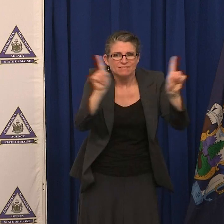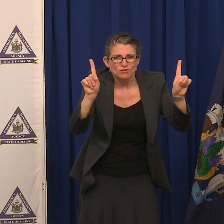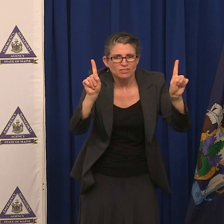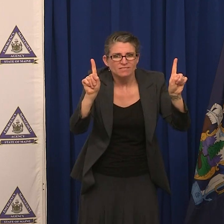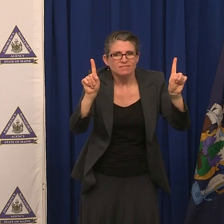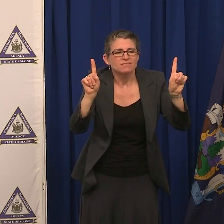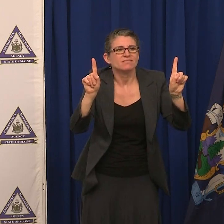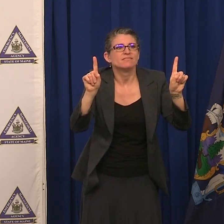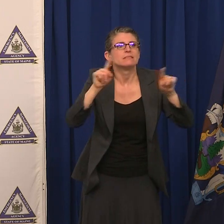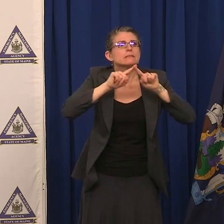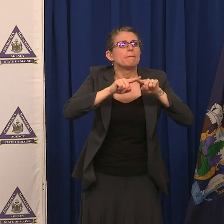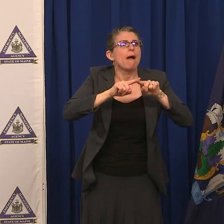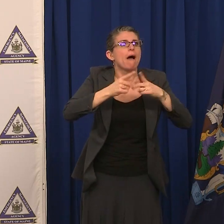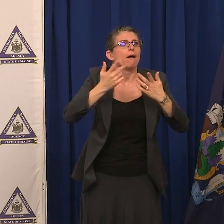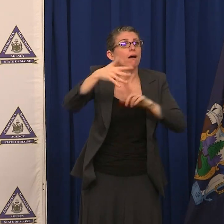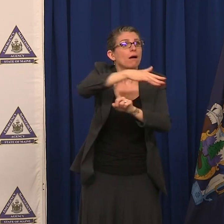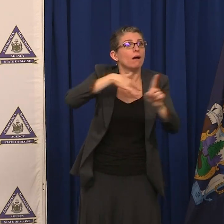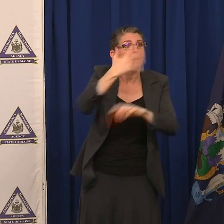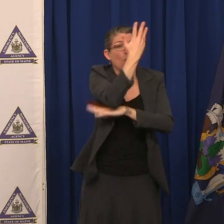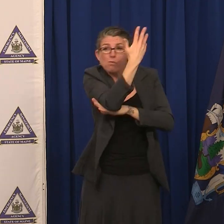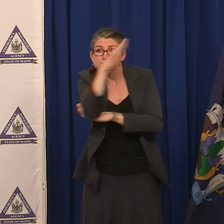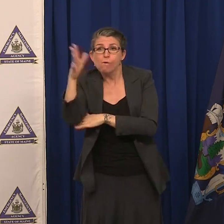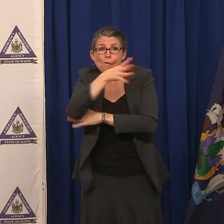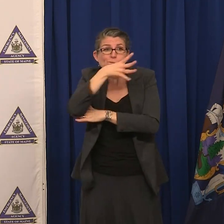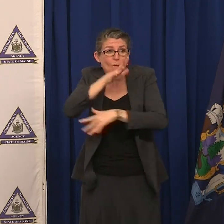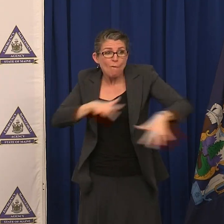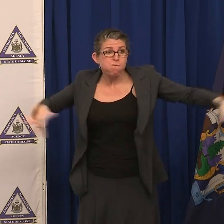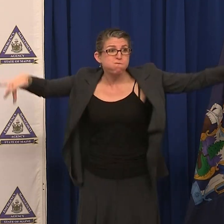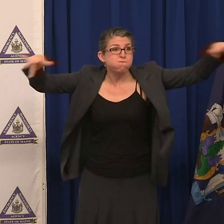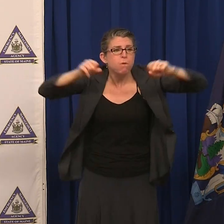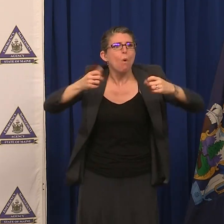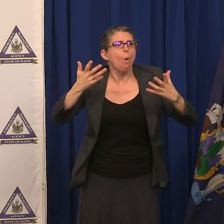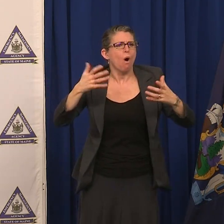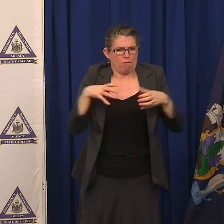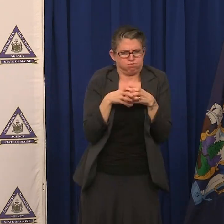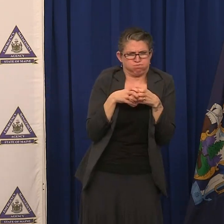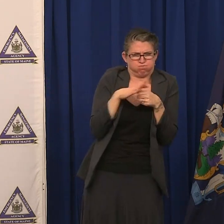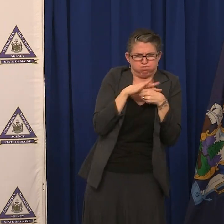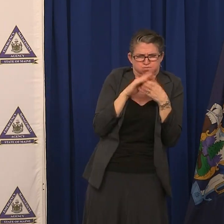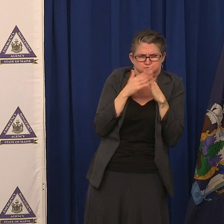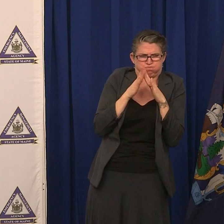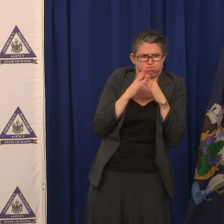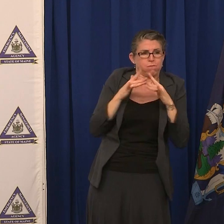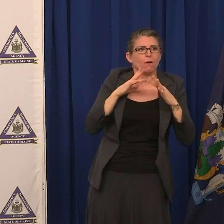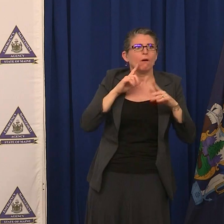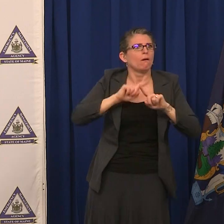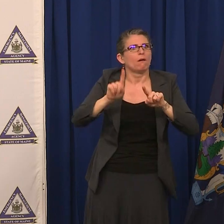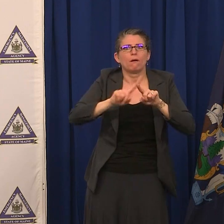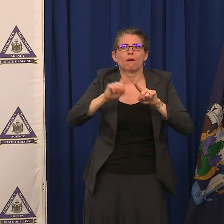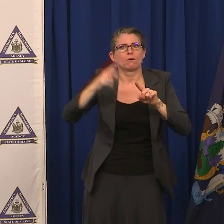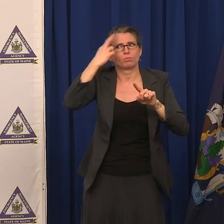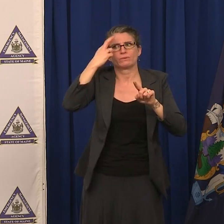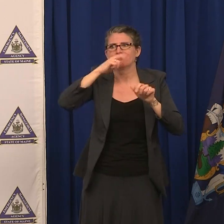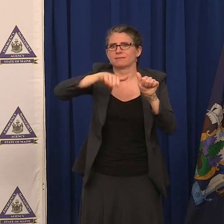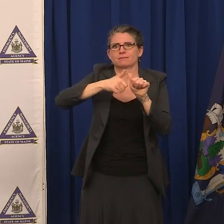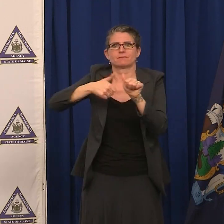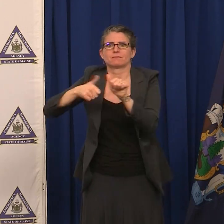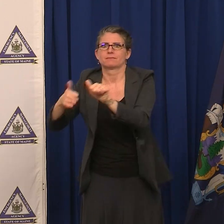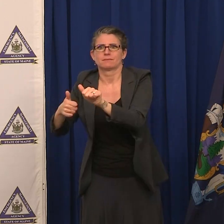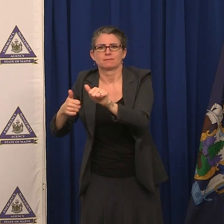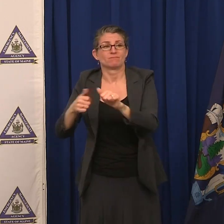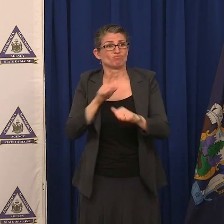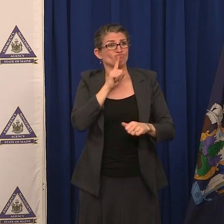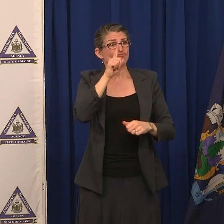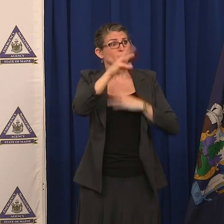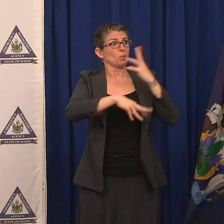those assumptions can or they may or may not reflect reality. Some of the models that are out there assume that nothing is